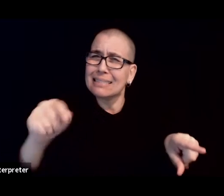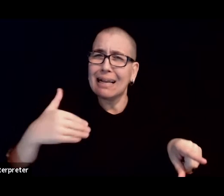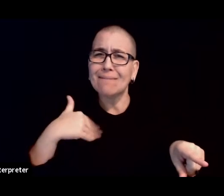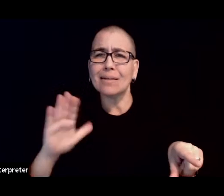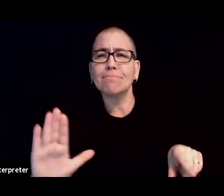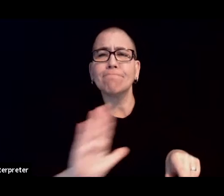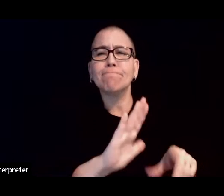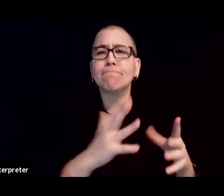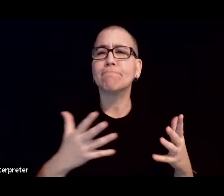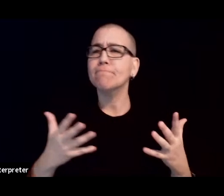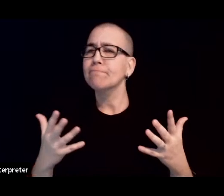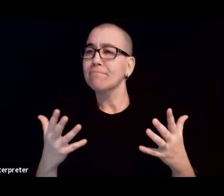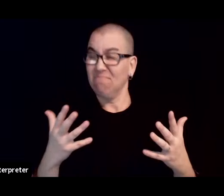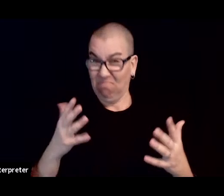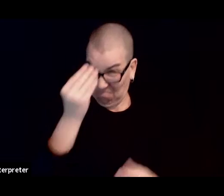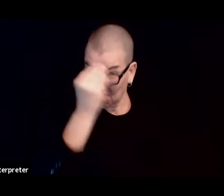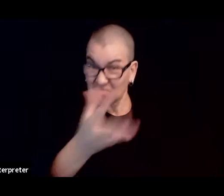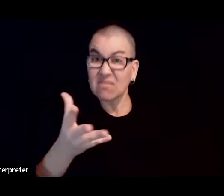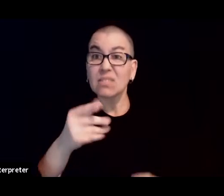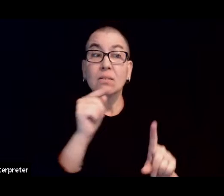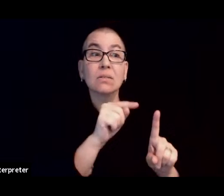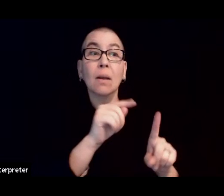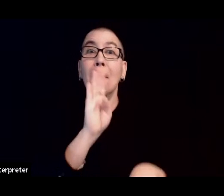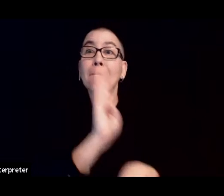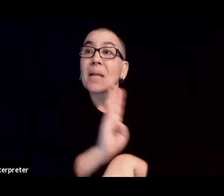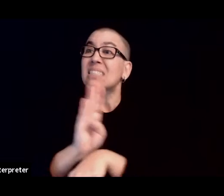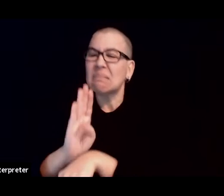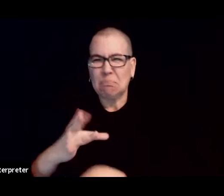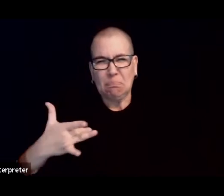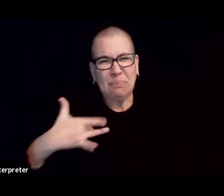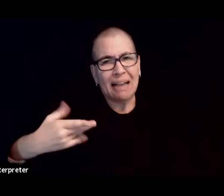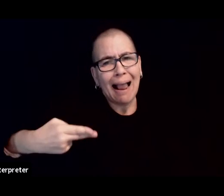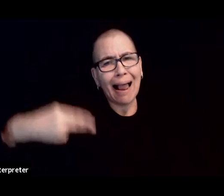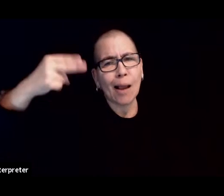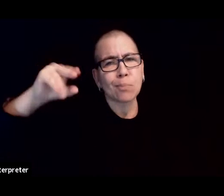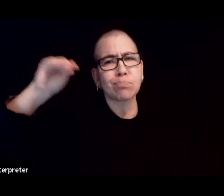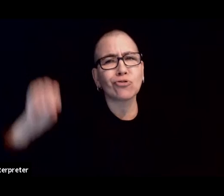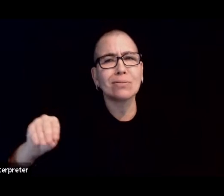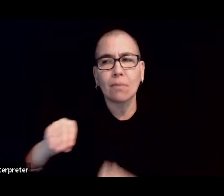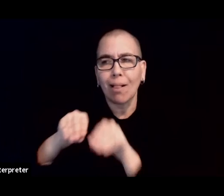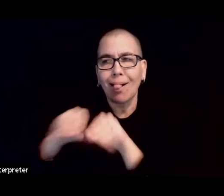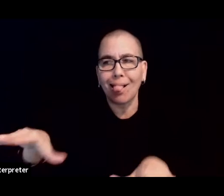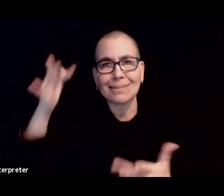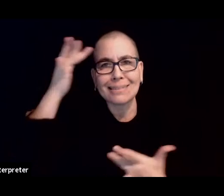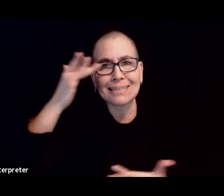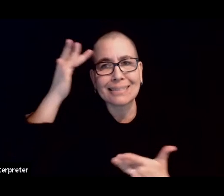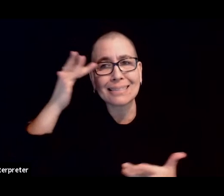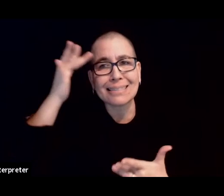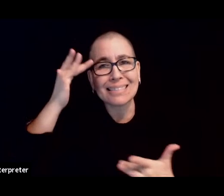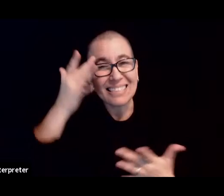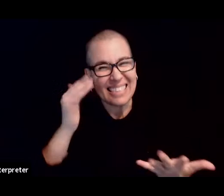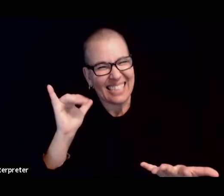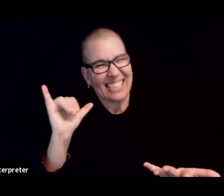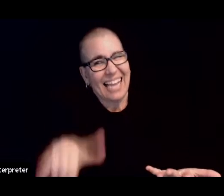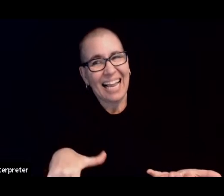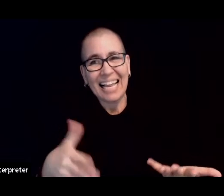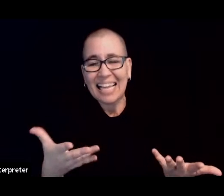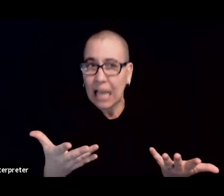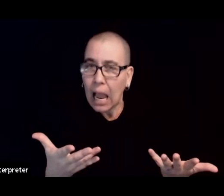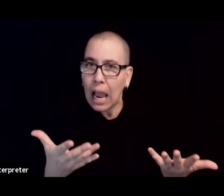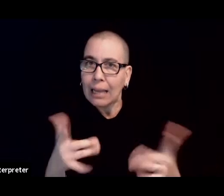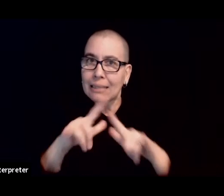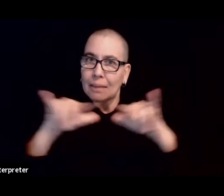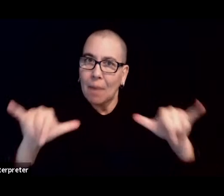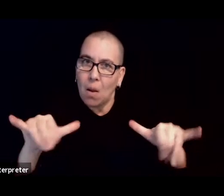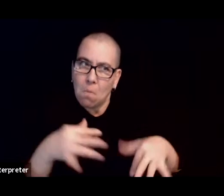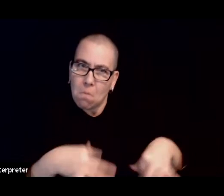virus, and that we think it's critical that those businesses who comply, and the great majority of them are complying with the